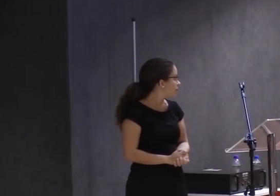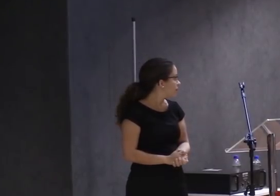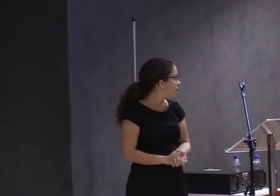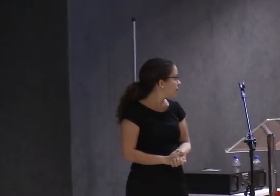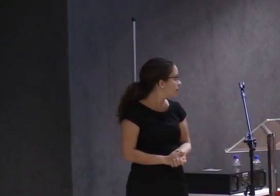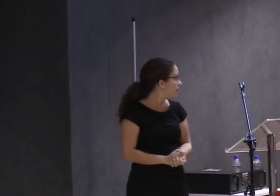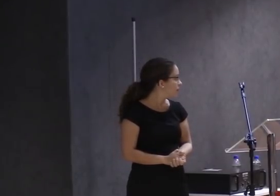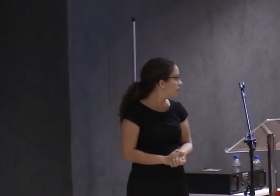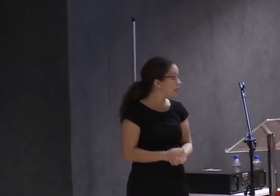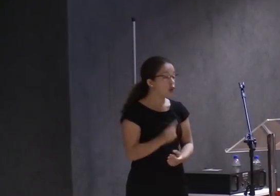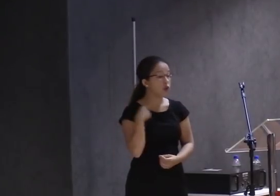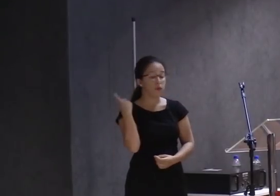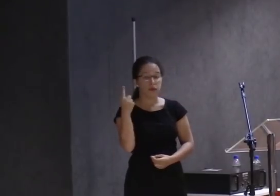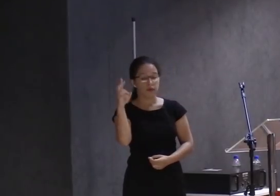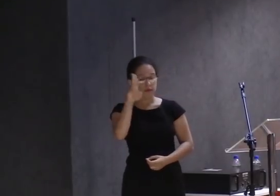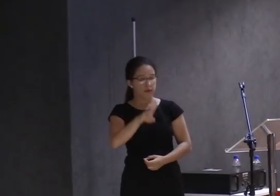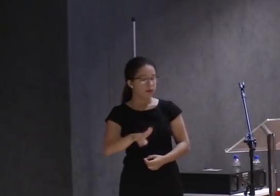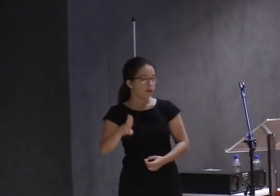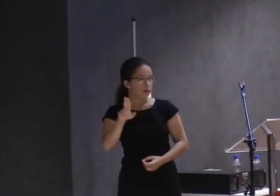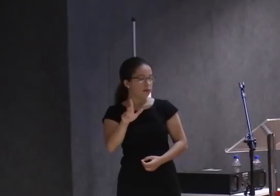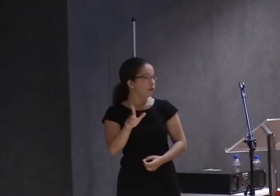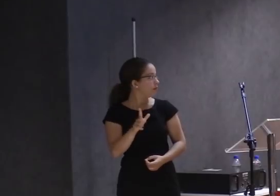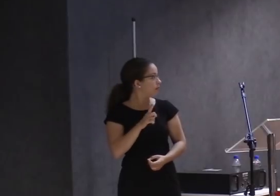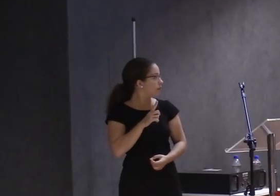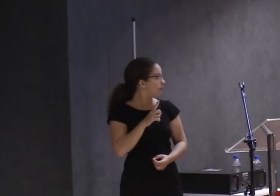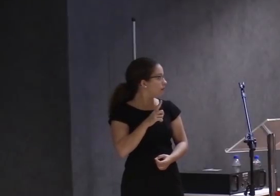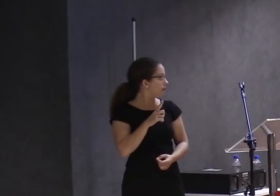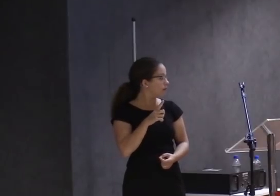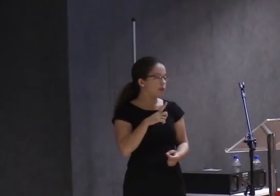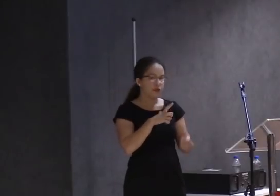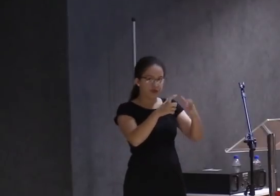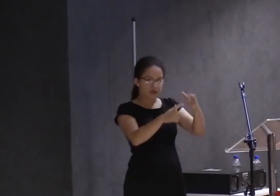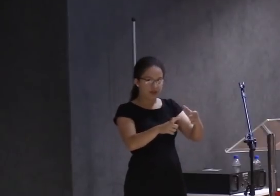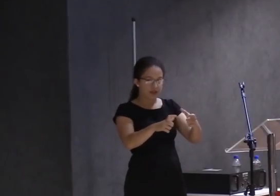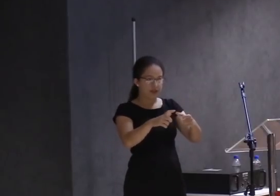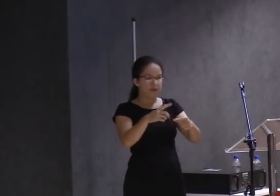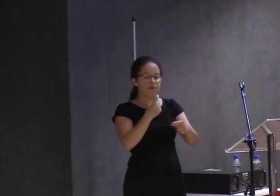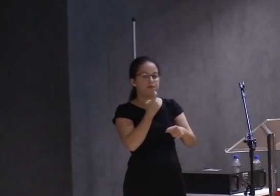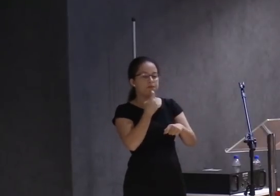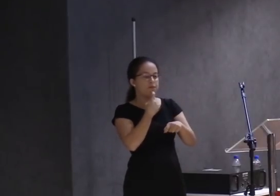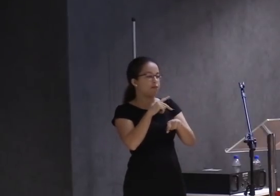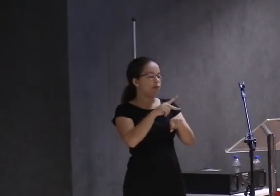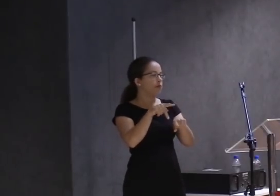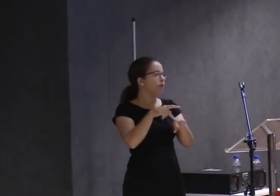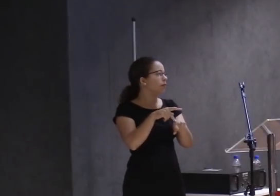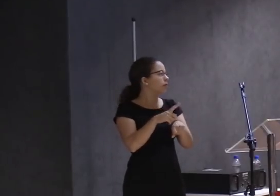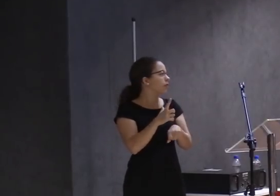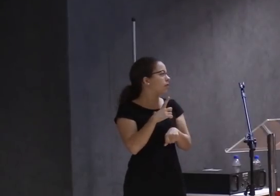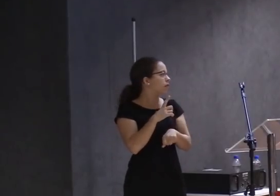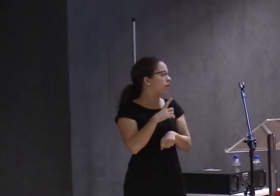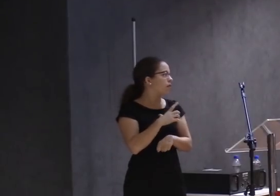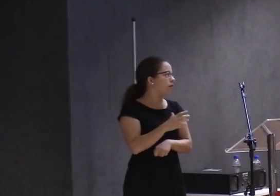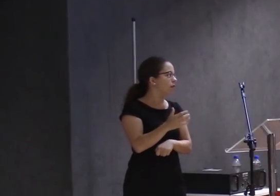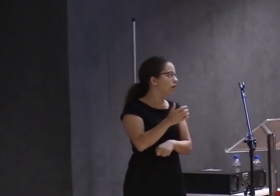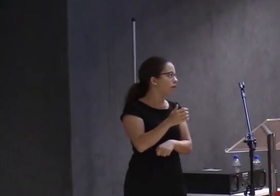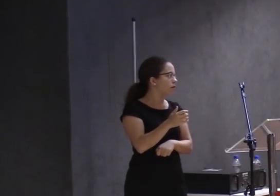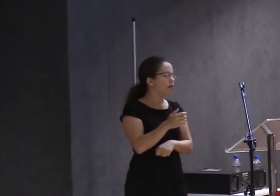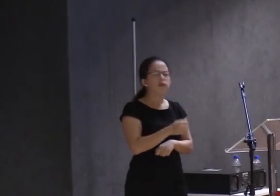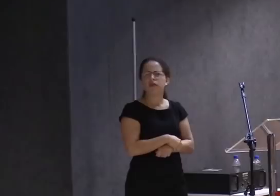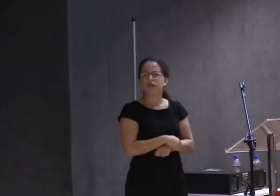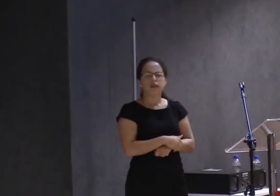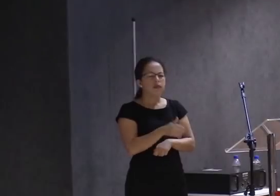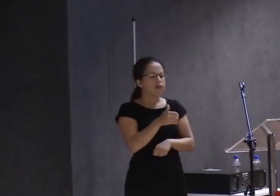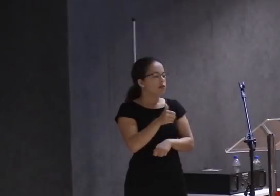Our university is located in the southern parts of Finland, approximately 100 kilometers north from the capital city